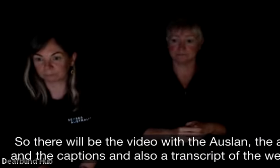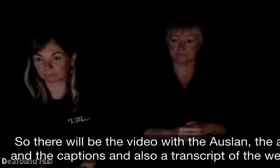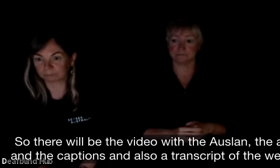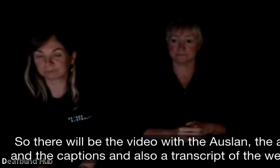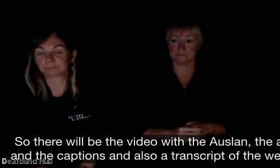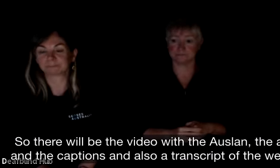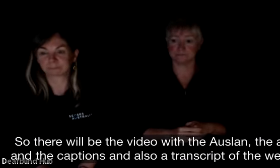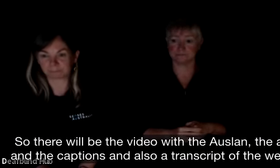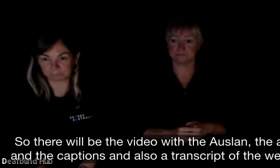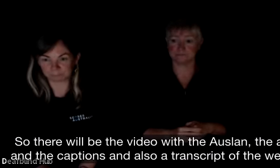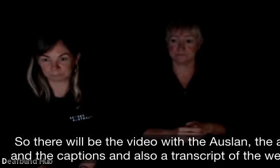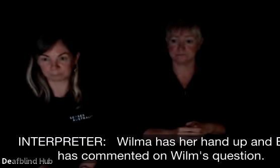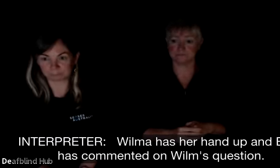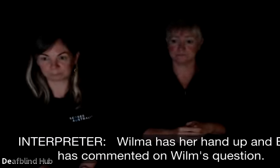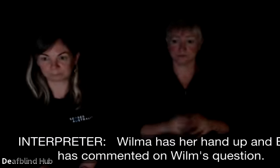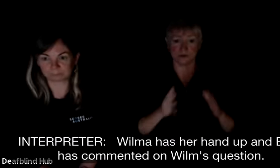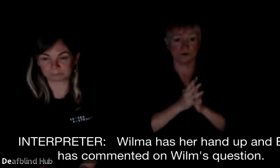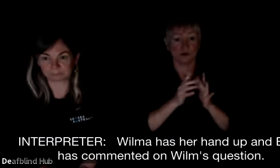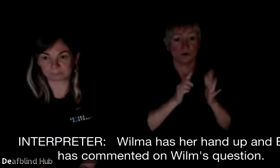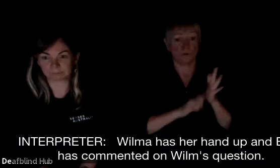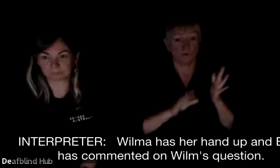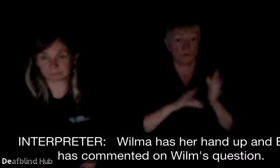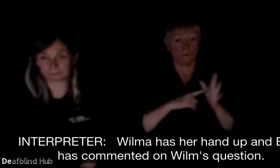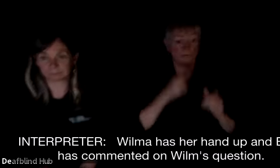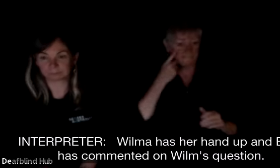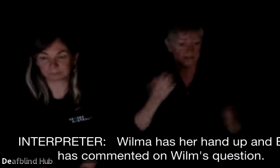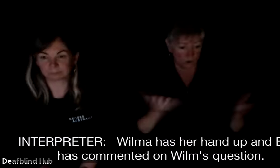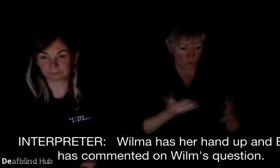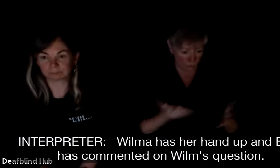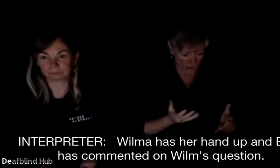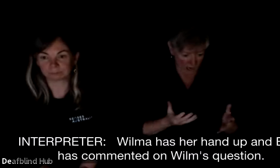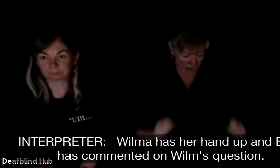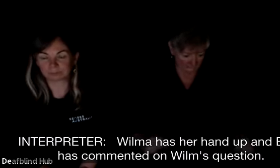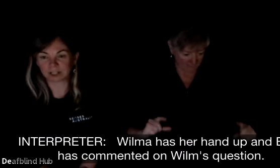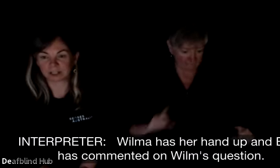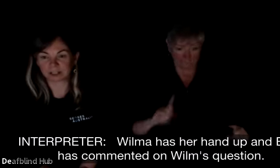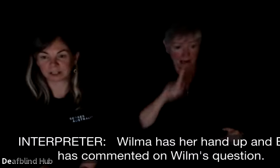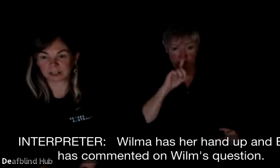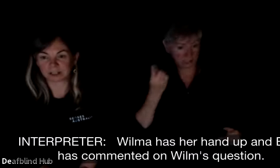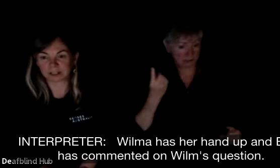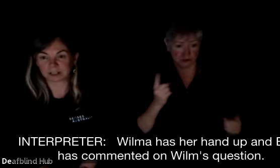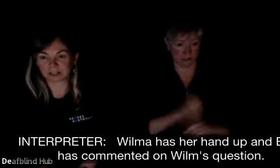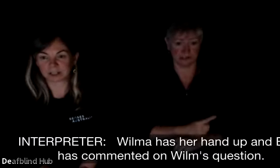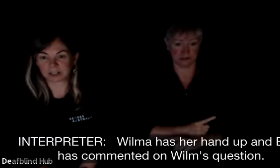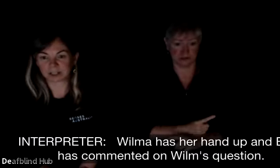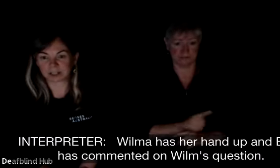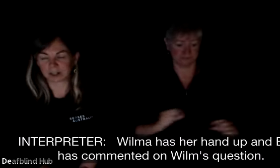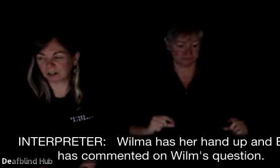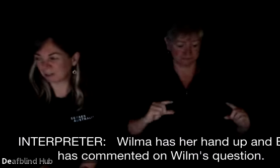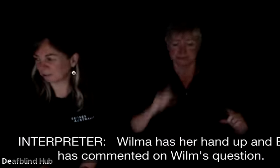the settings but was unable to change the accessibility settings, particularly the font